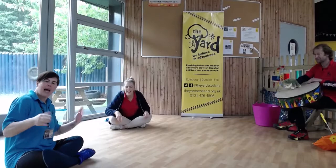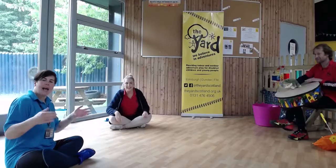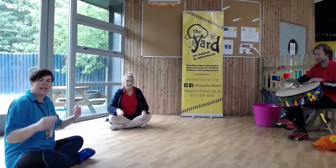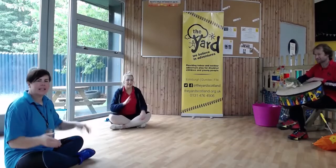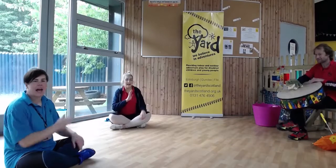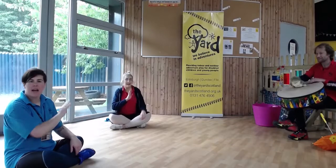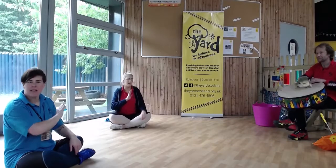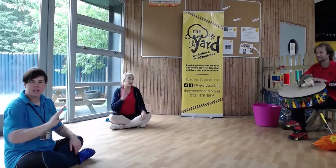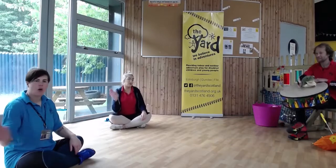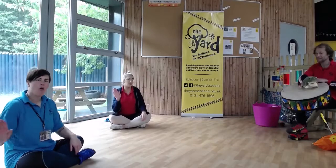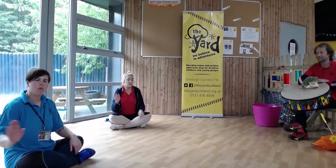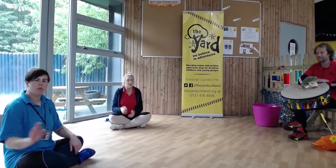di da. They don't go.